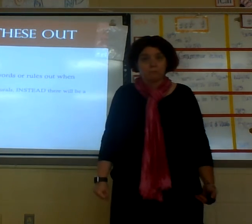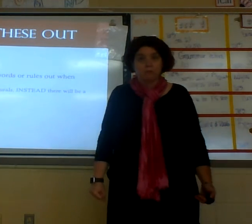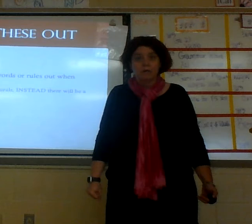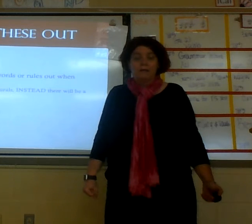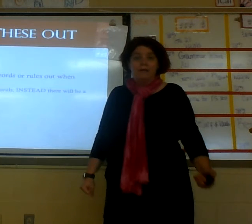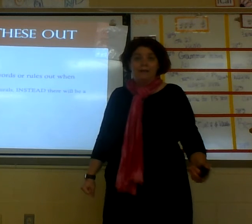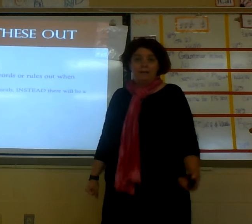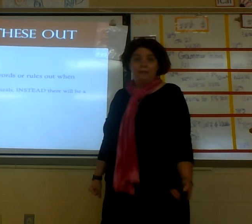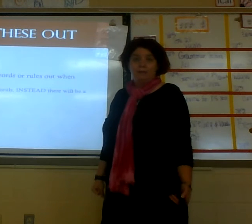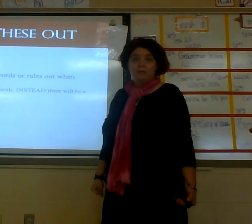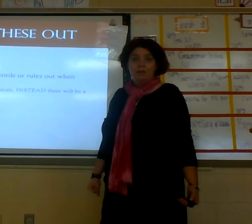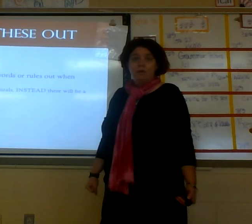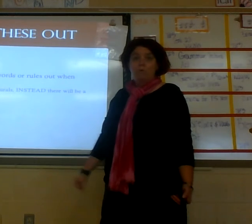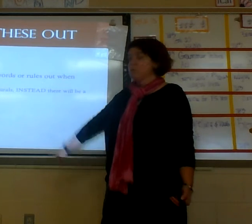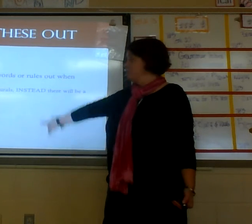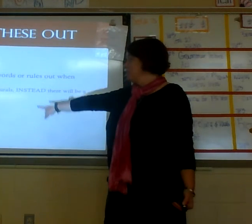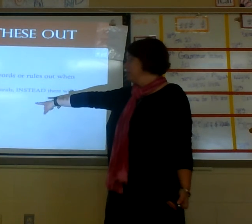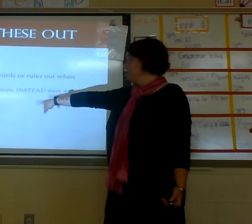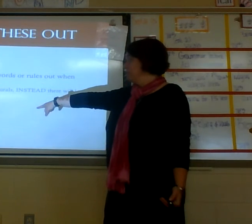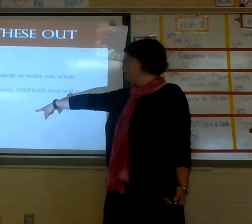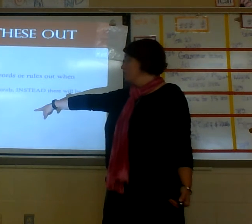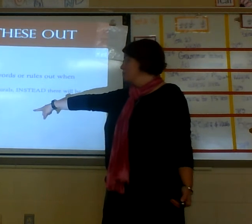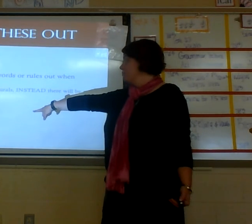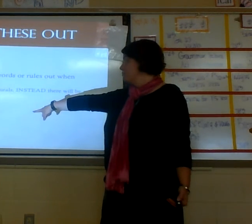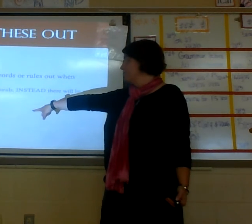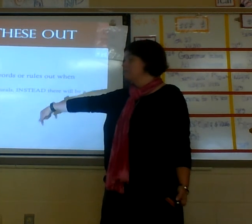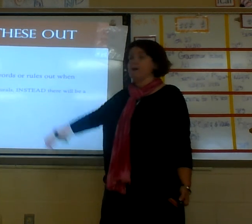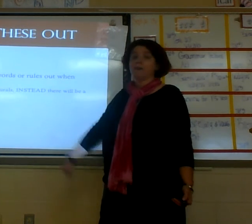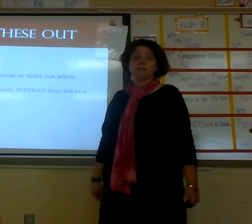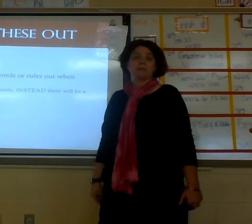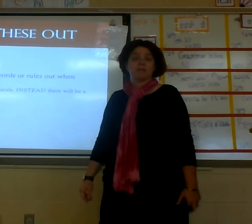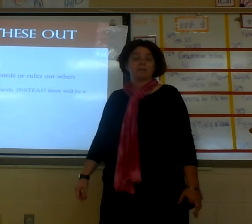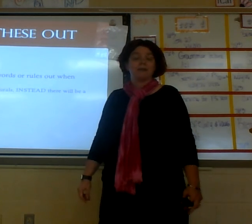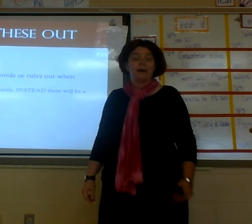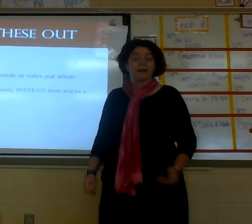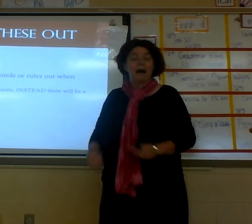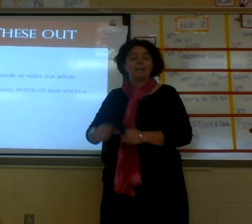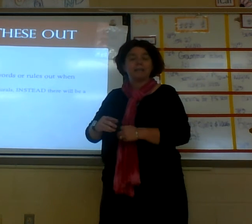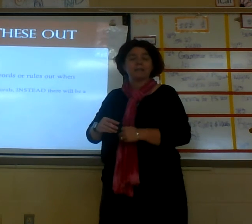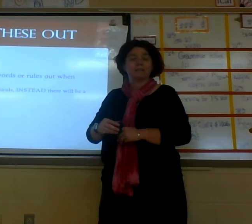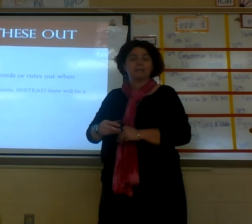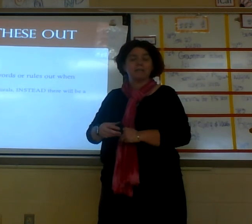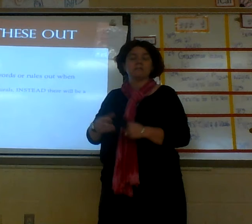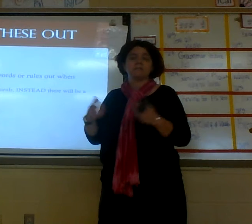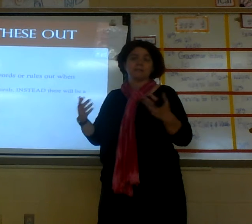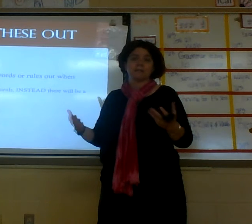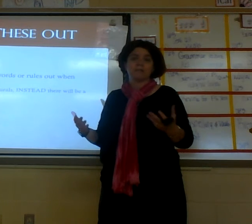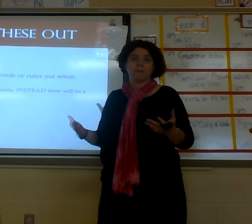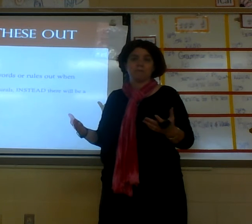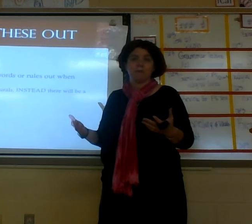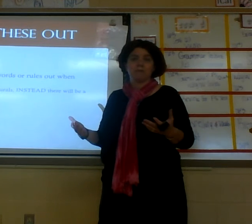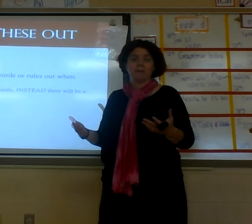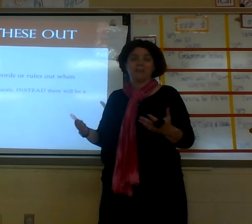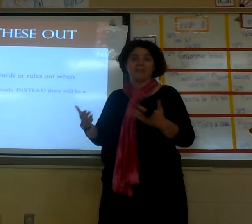preschool in English, you would sign before school. Now, the context of the sentence is going to tell me whether or not